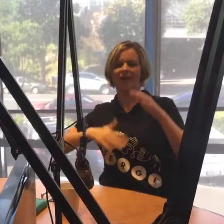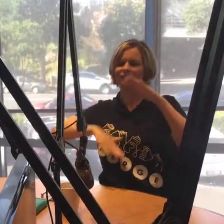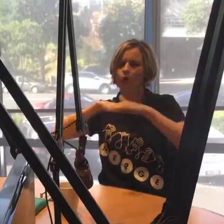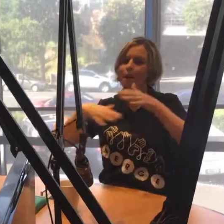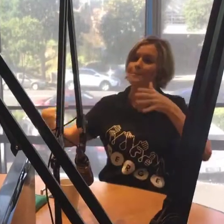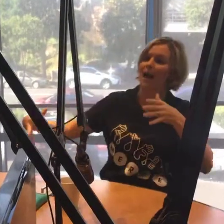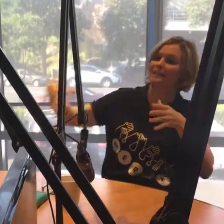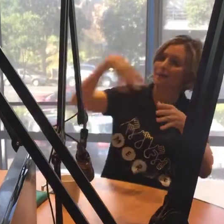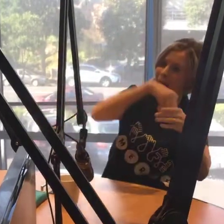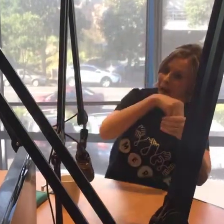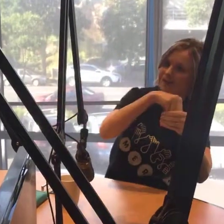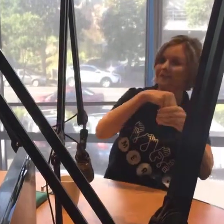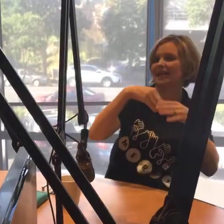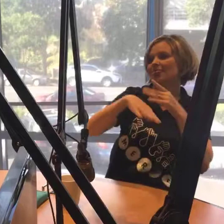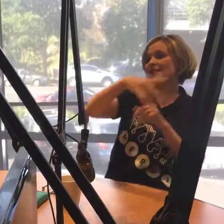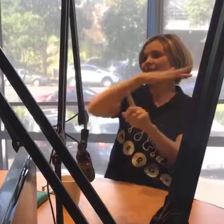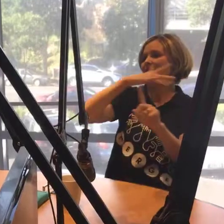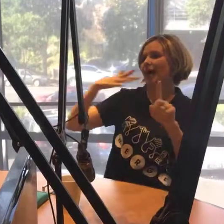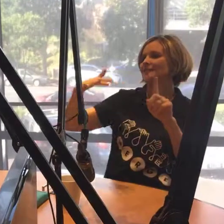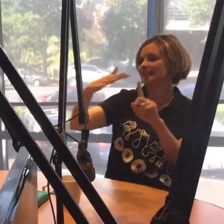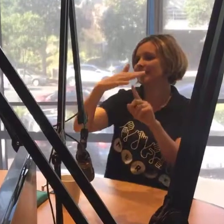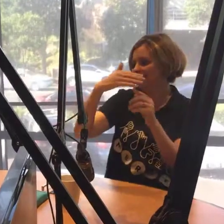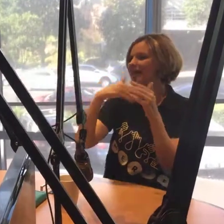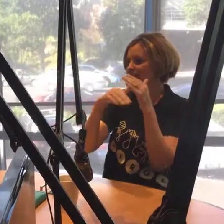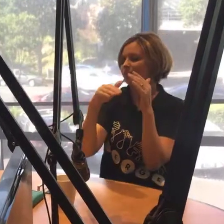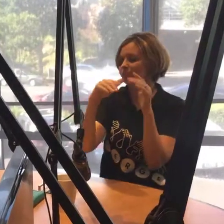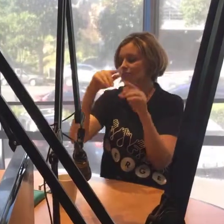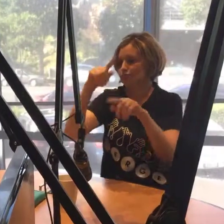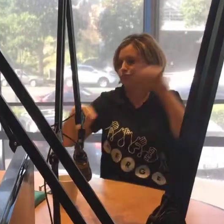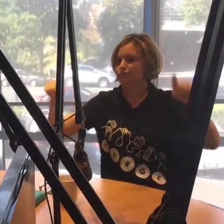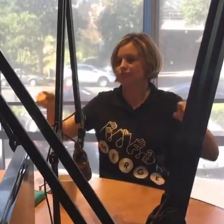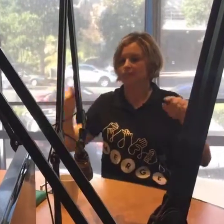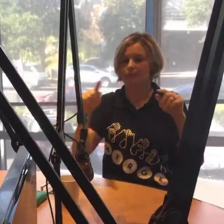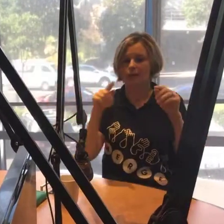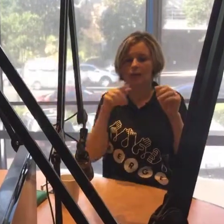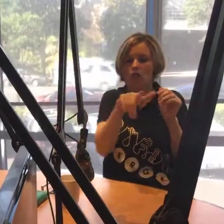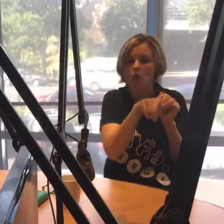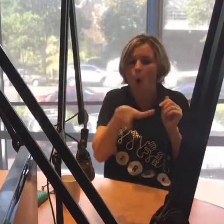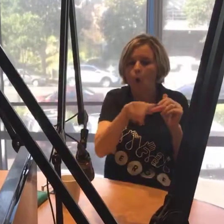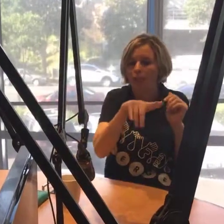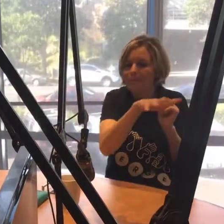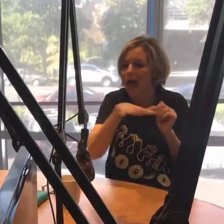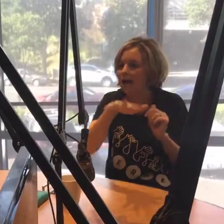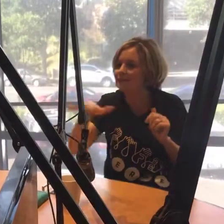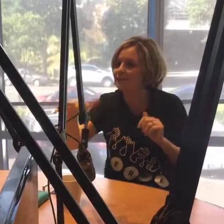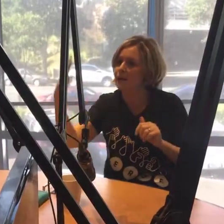other, and it means that we're able to fully participate within society as well.